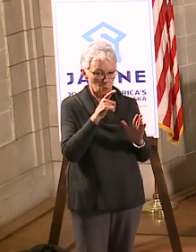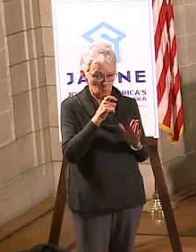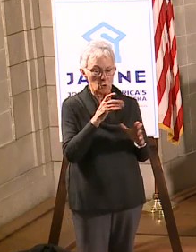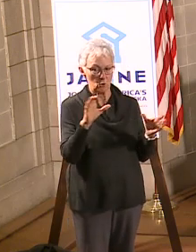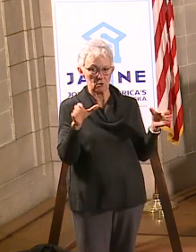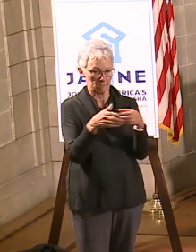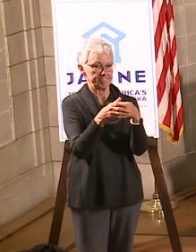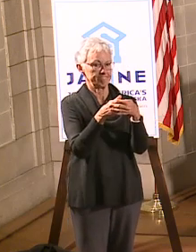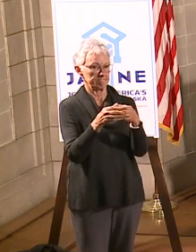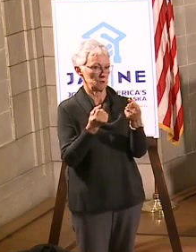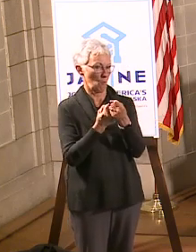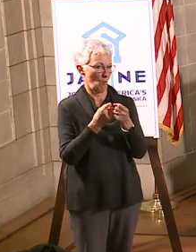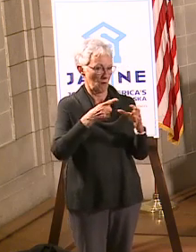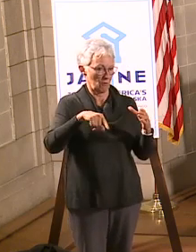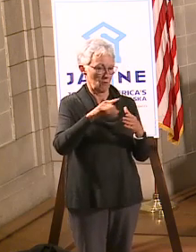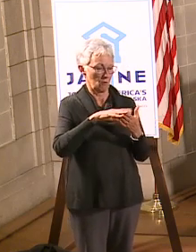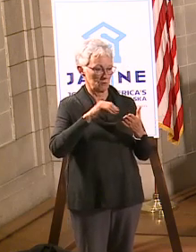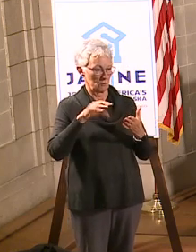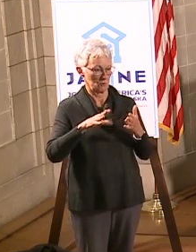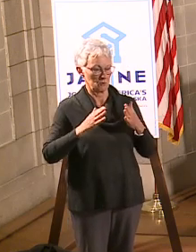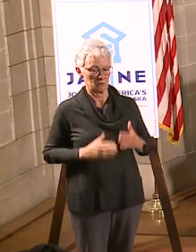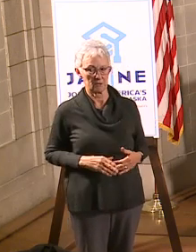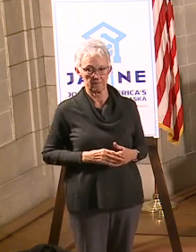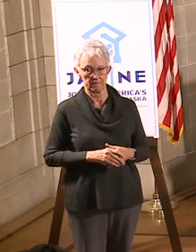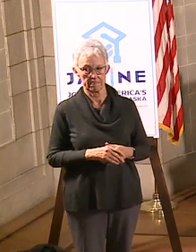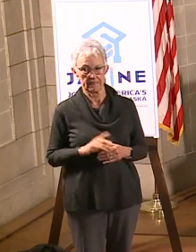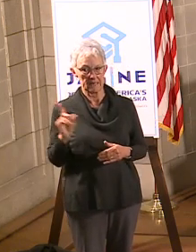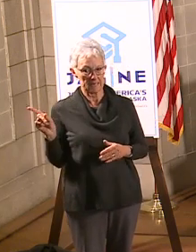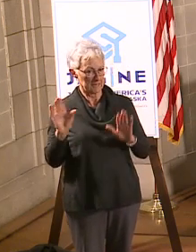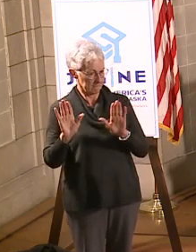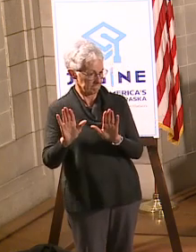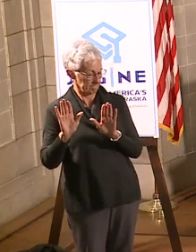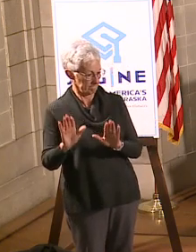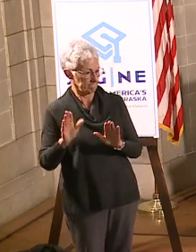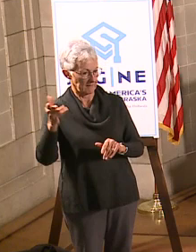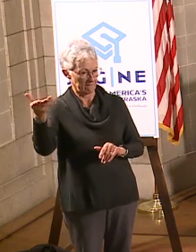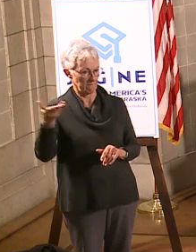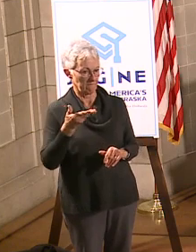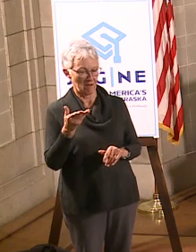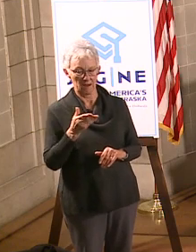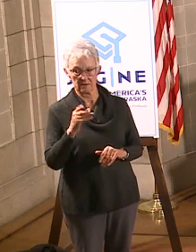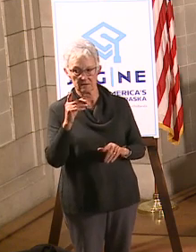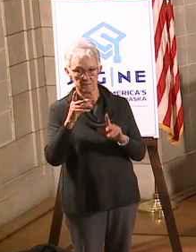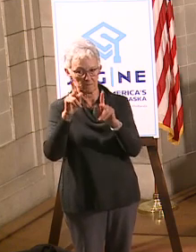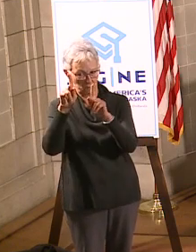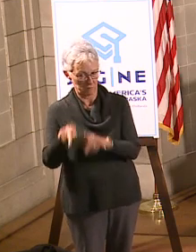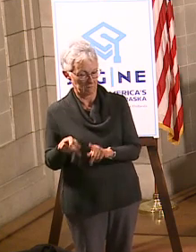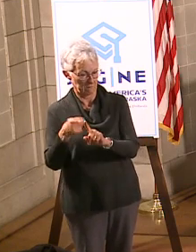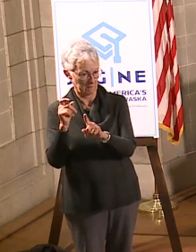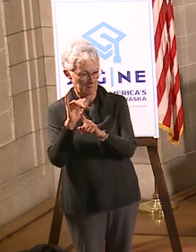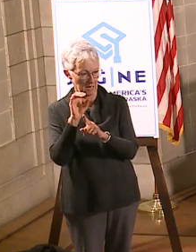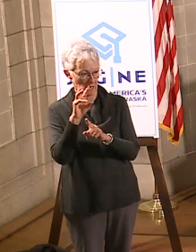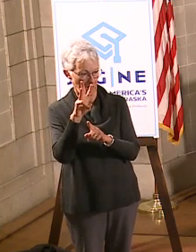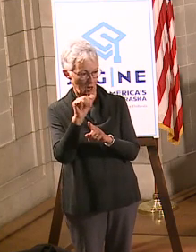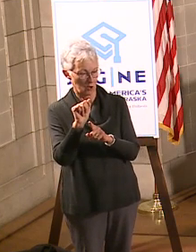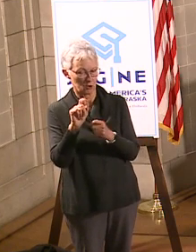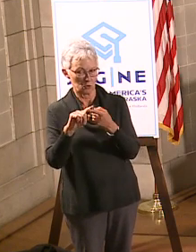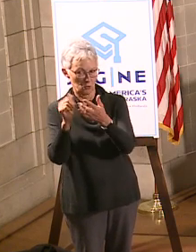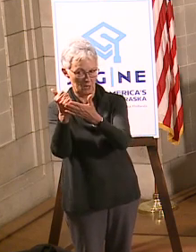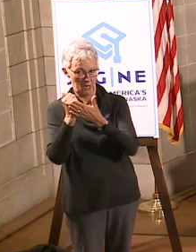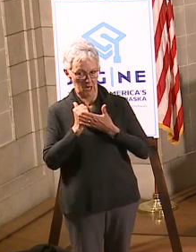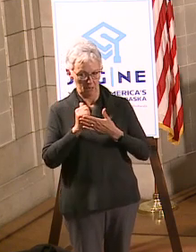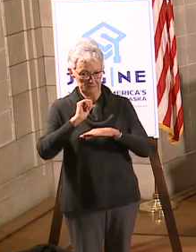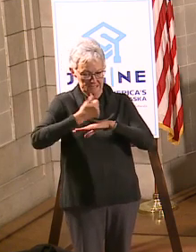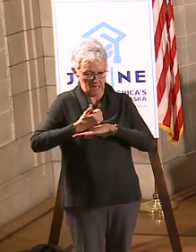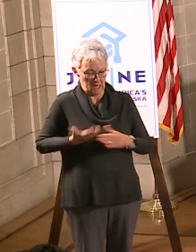Jim Lambert from his many years of experience with JAG in Iowa, and we relied on him to help us in South Dakota as well.